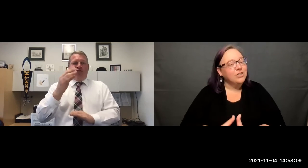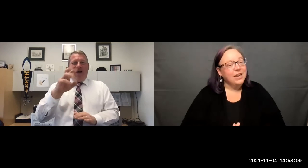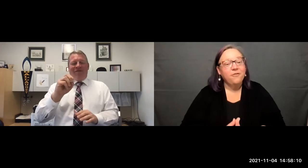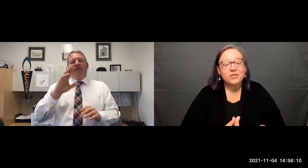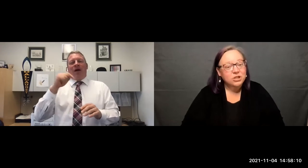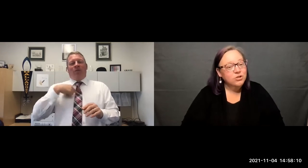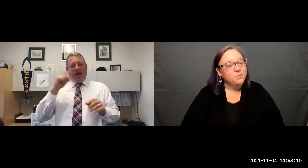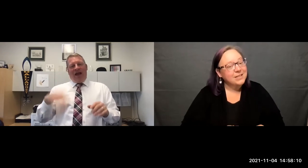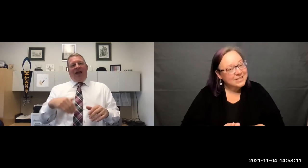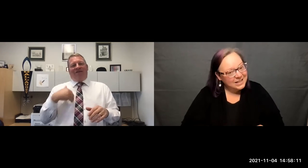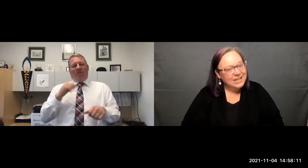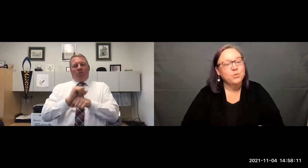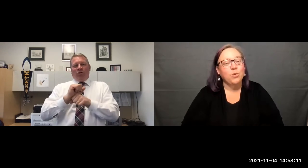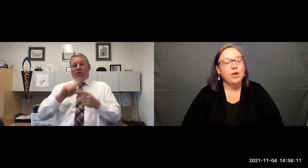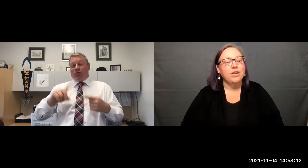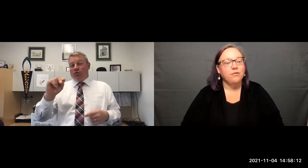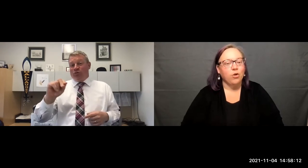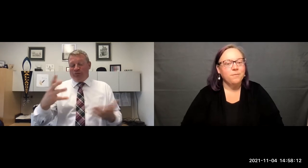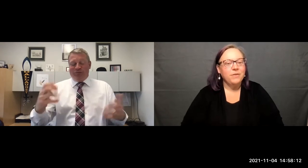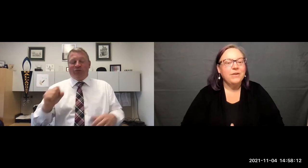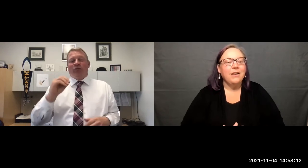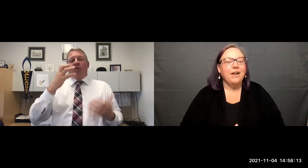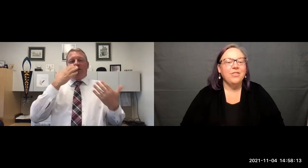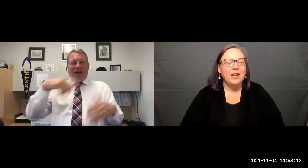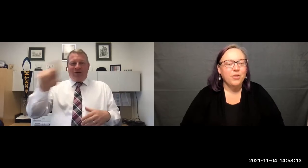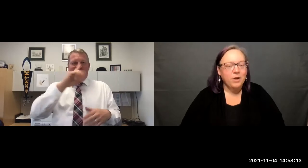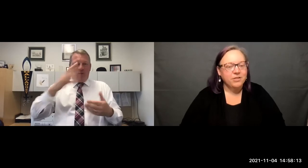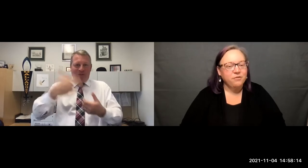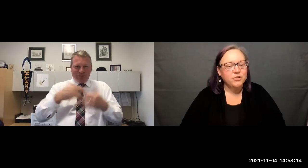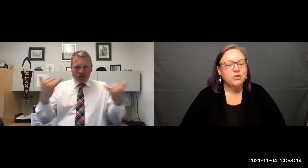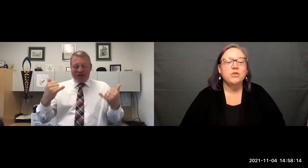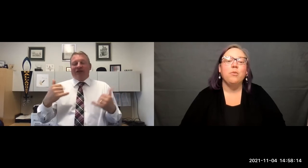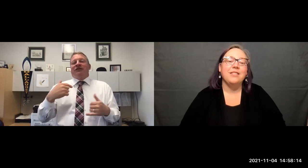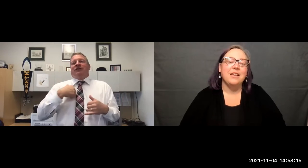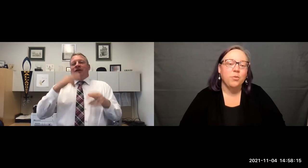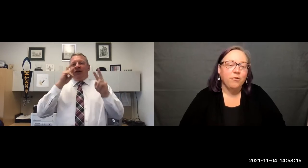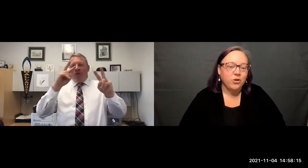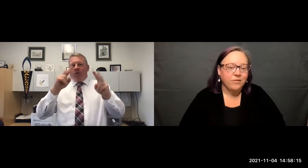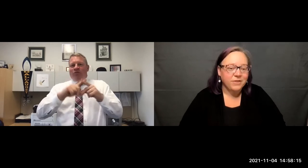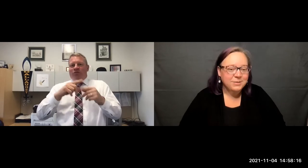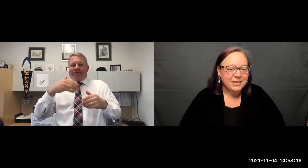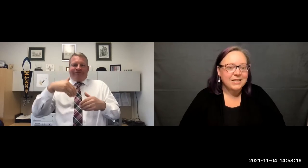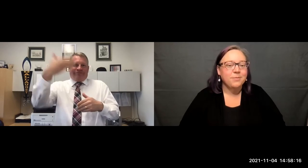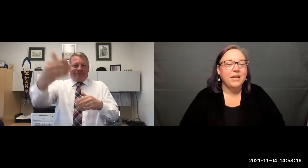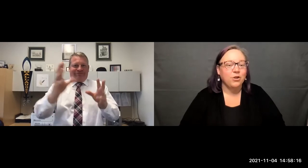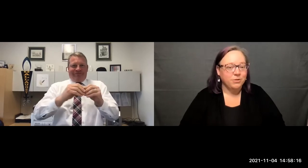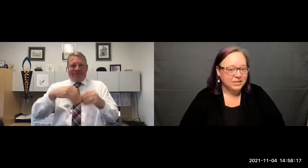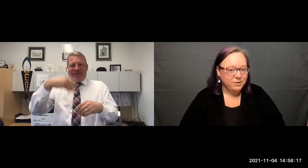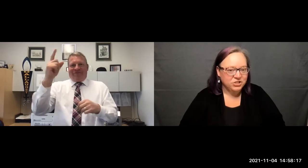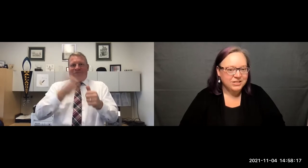deaf children because that's what we are here for. They are the wave of the future. So I want to thank you all for your investment in them and your participation